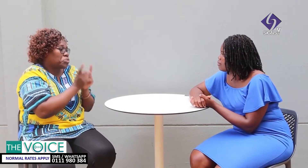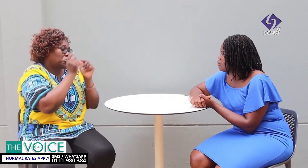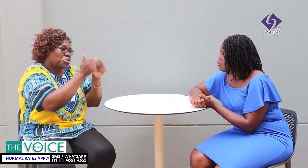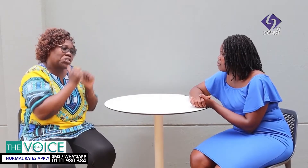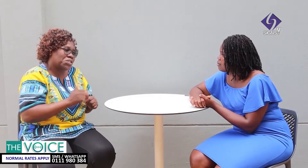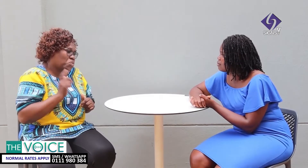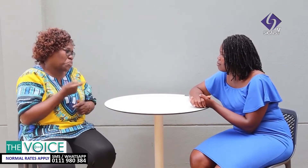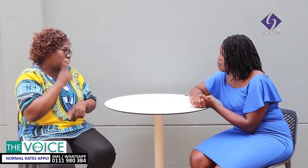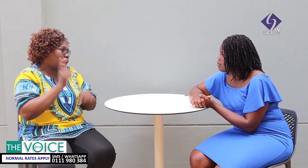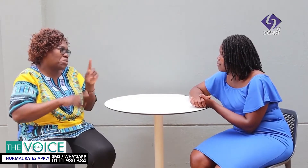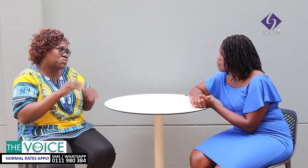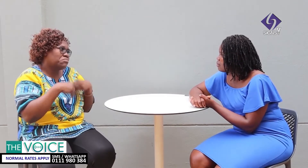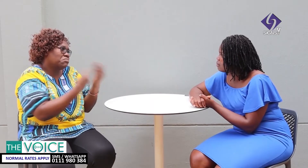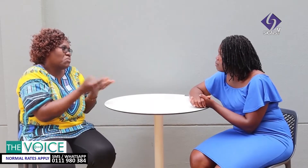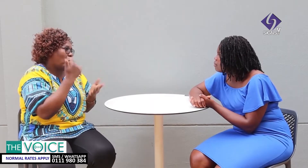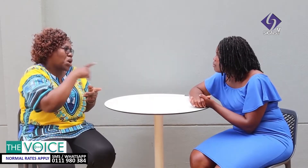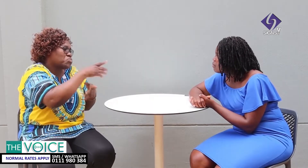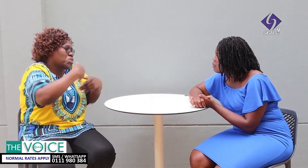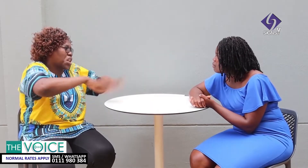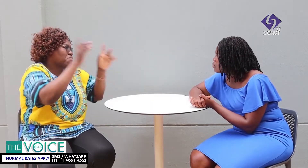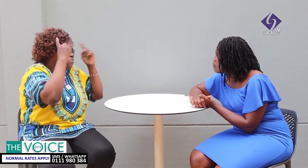the line. They weren't ready to let go of me as a teacher.